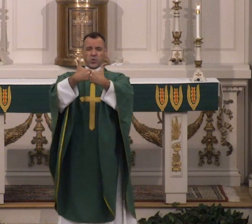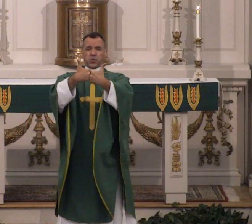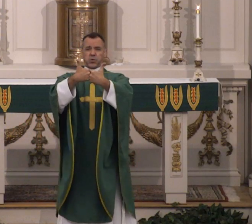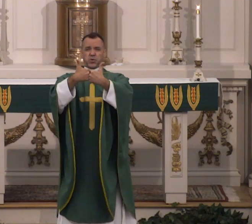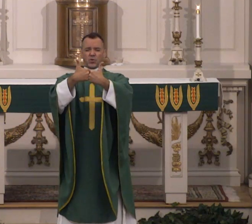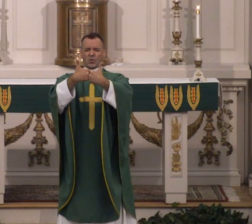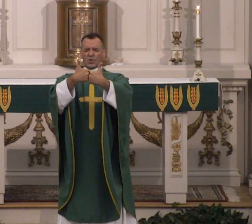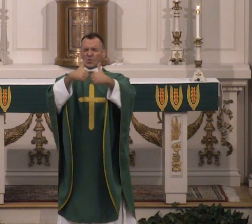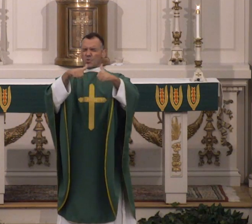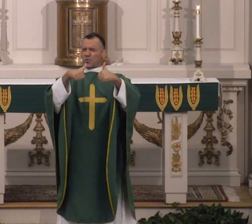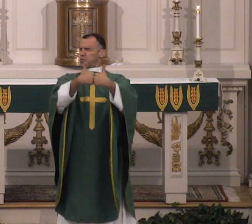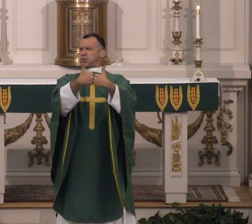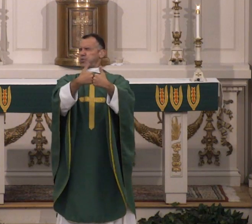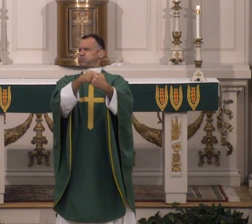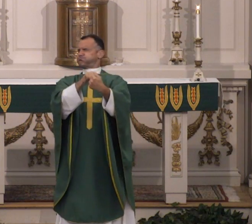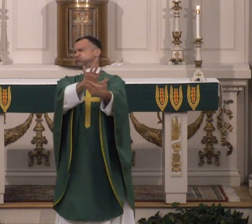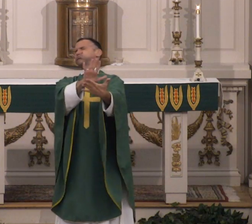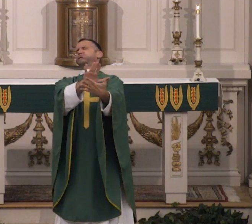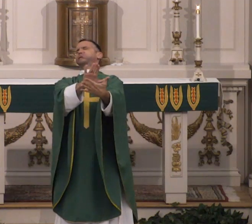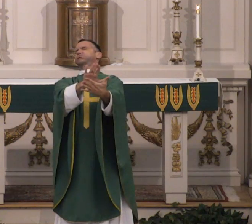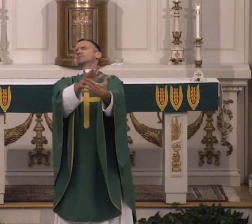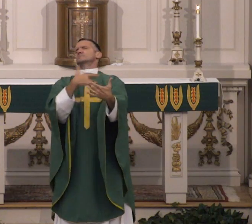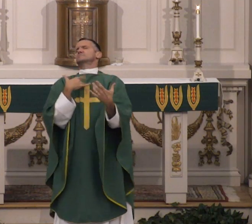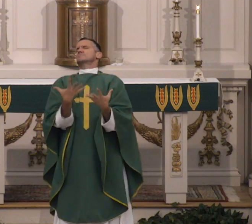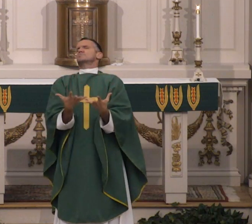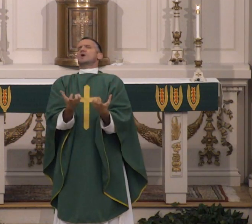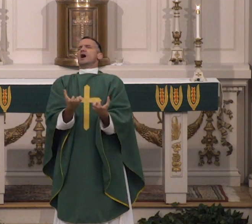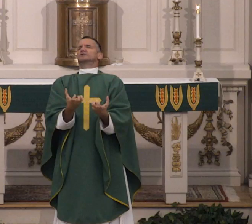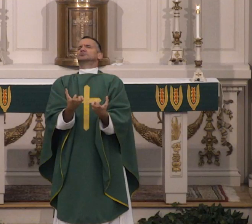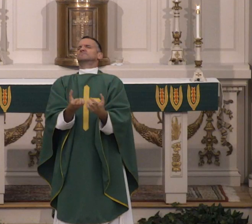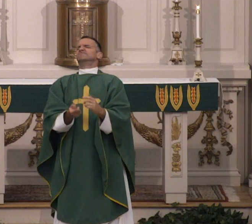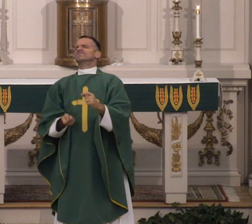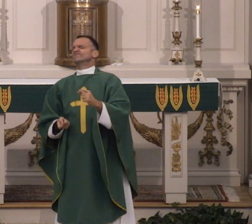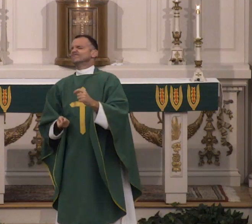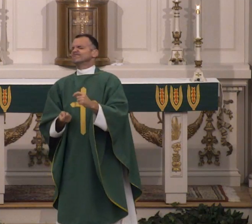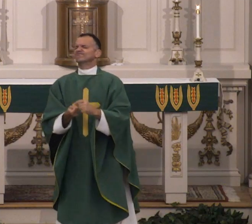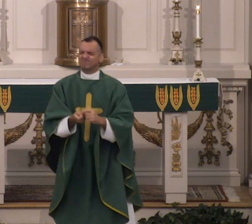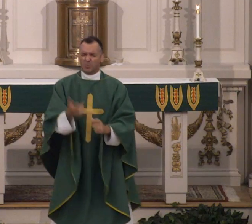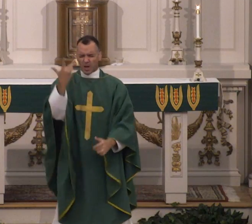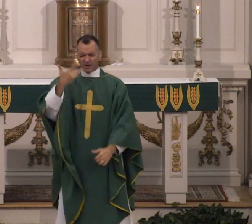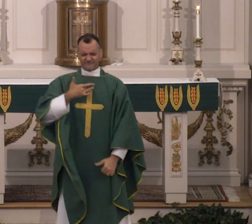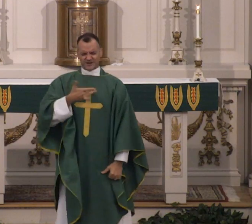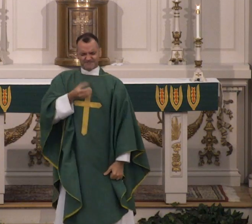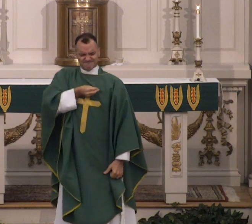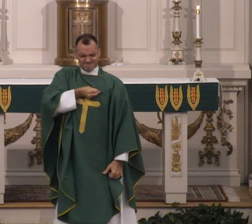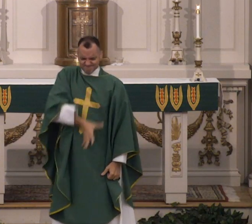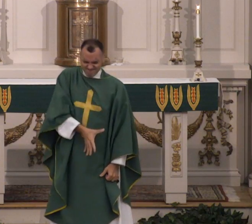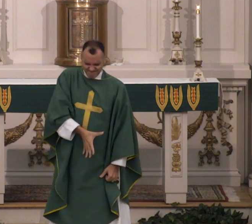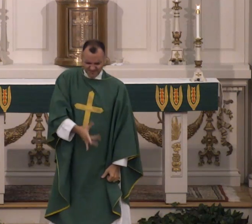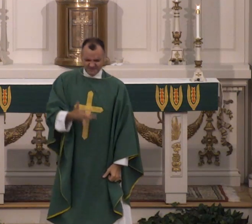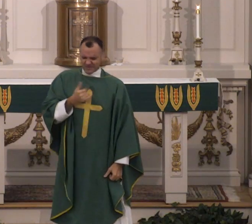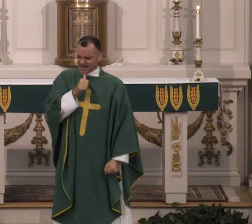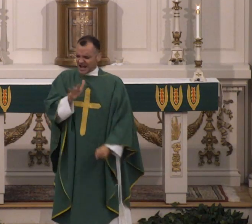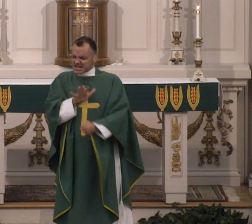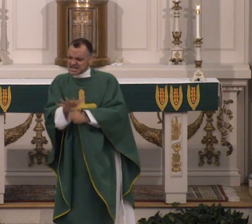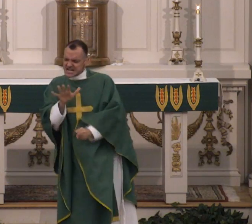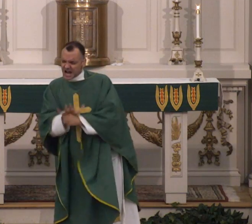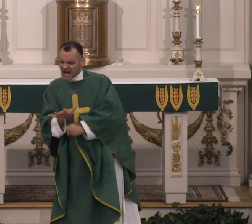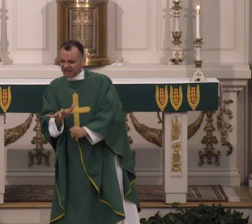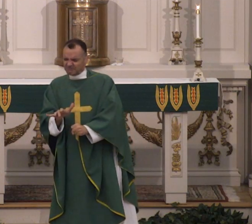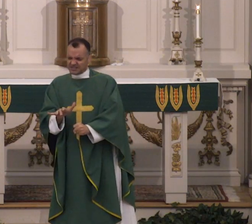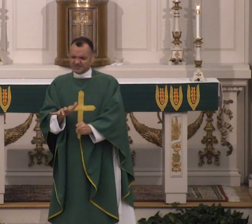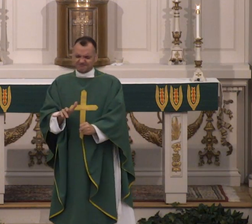ways. You know, life, of course, is full of challenges, and we will want to seek revenge, and we'll